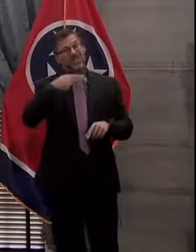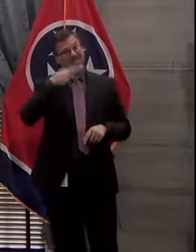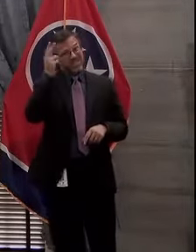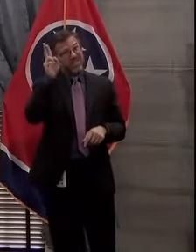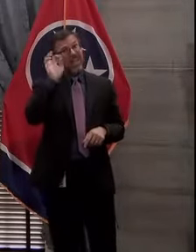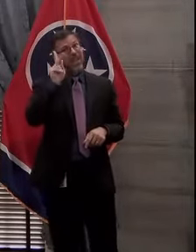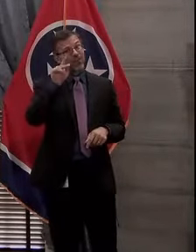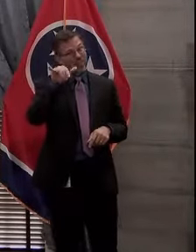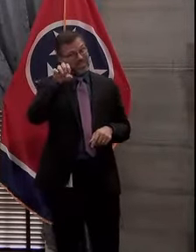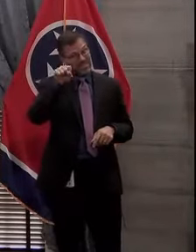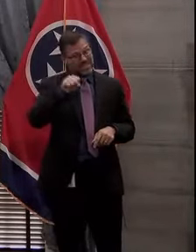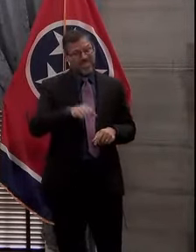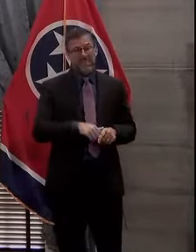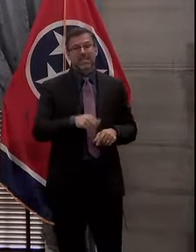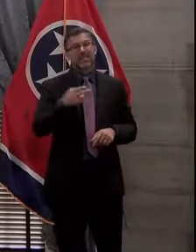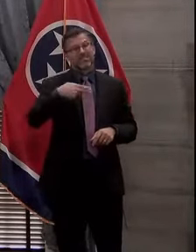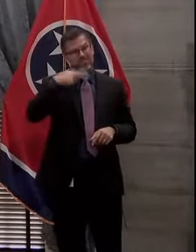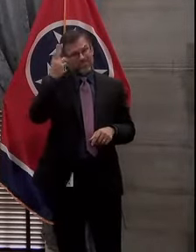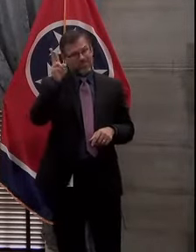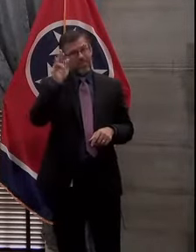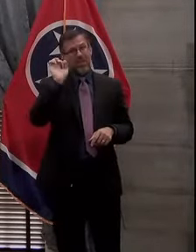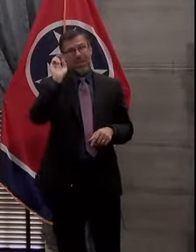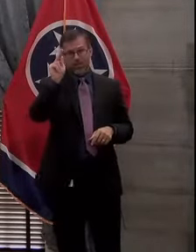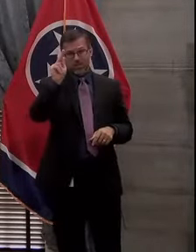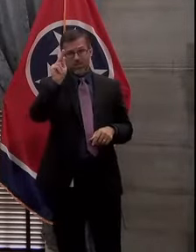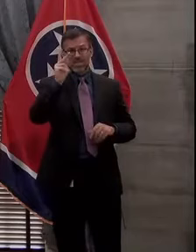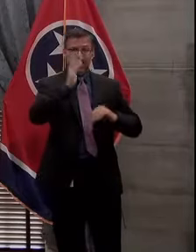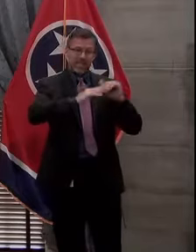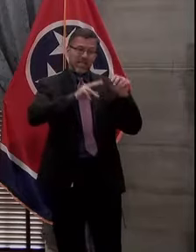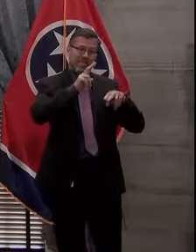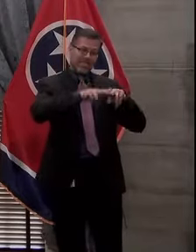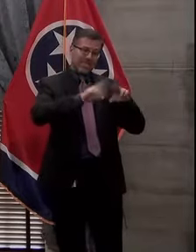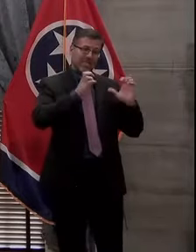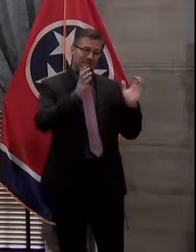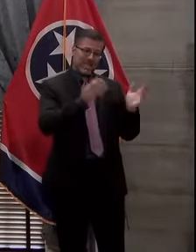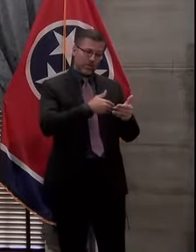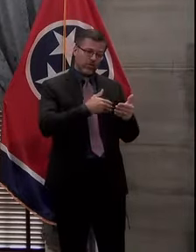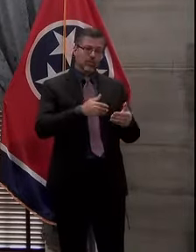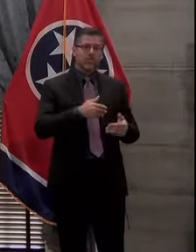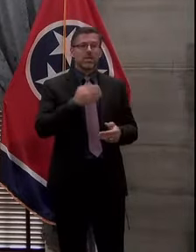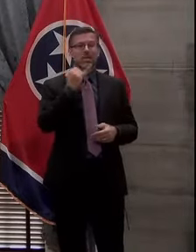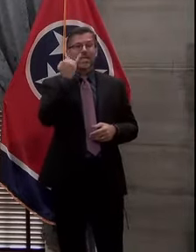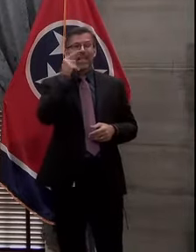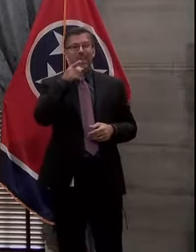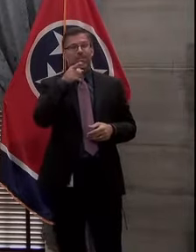activity. It's higher risk than sitting in a classroom when you are